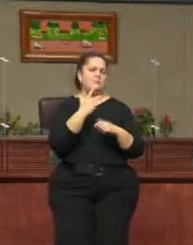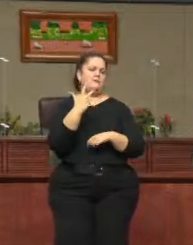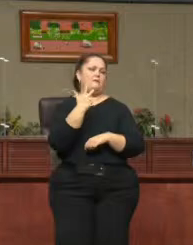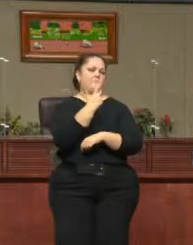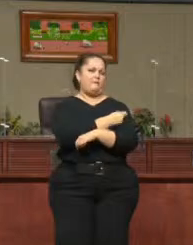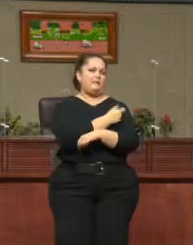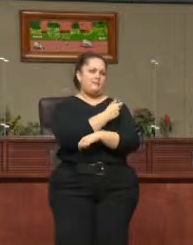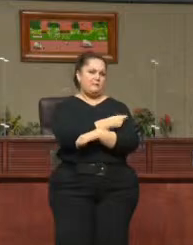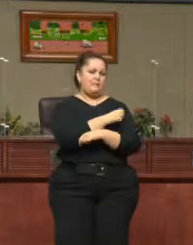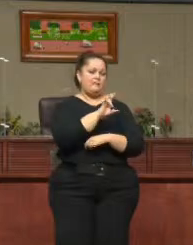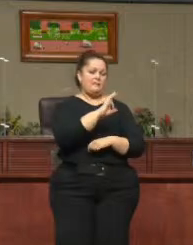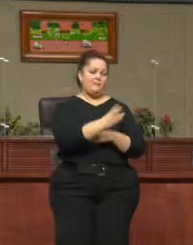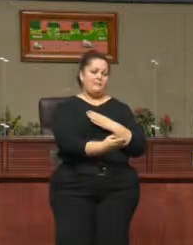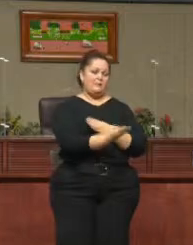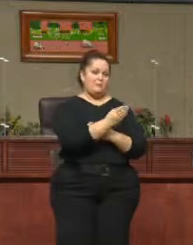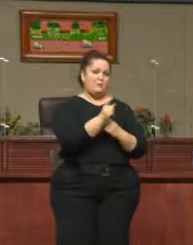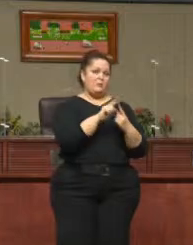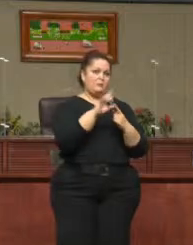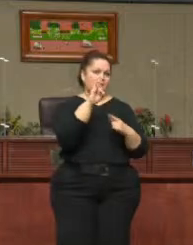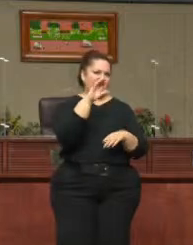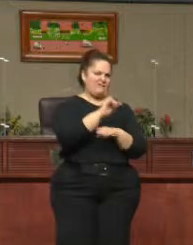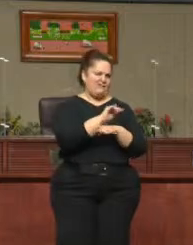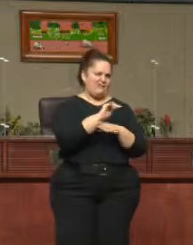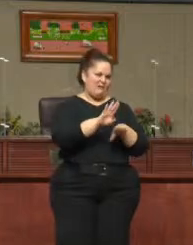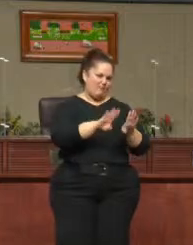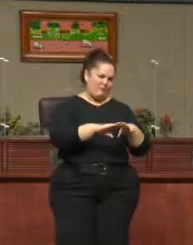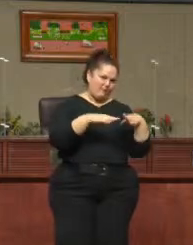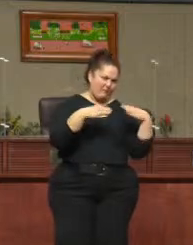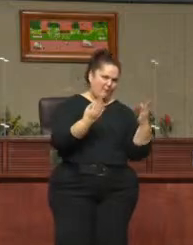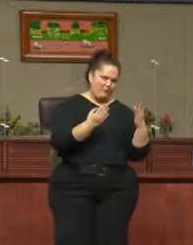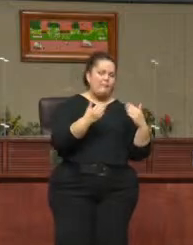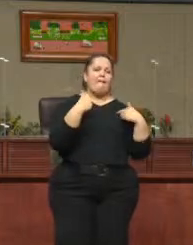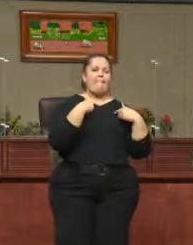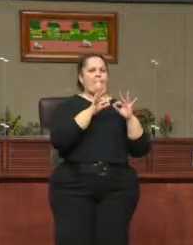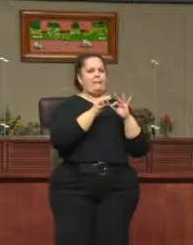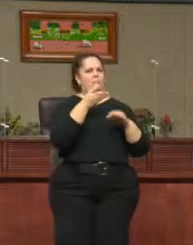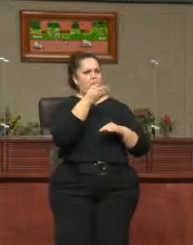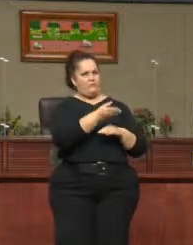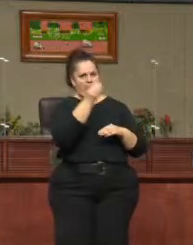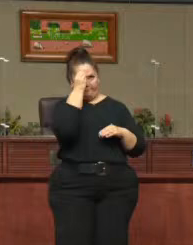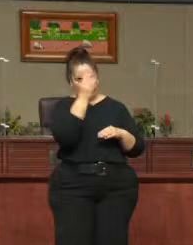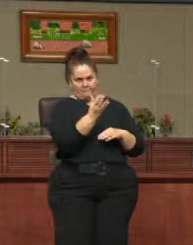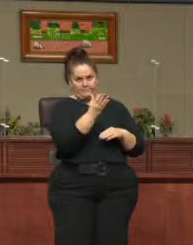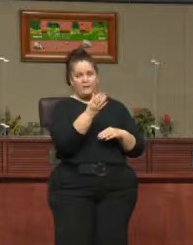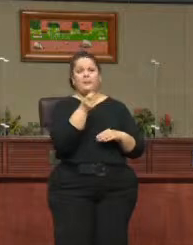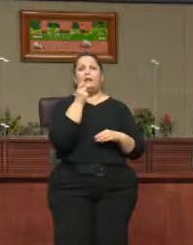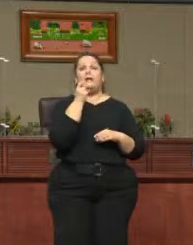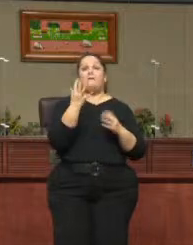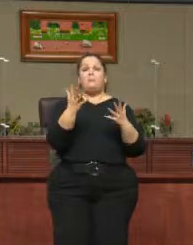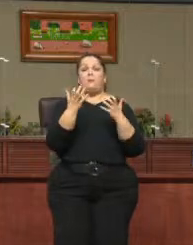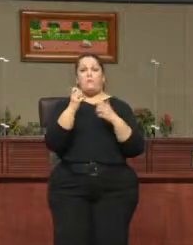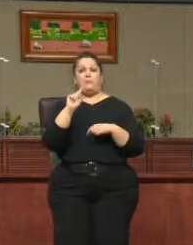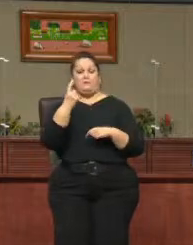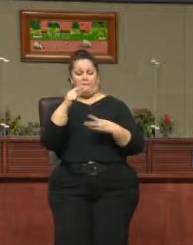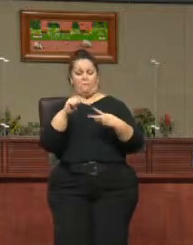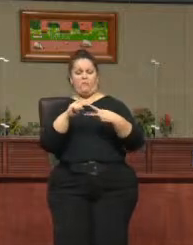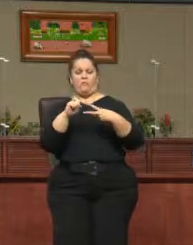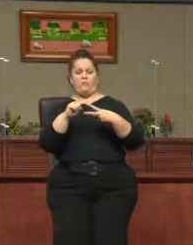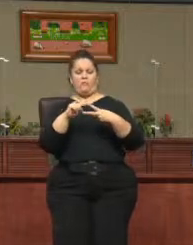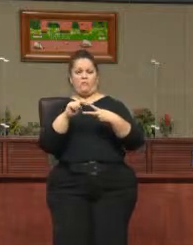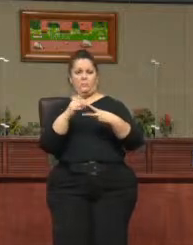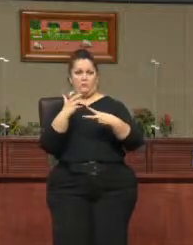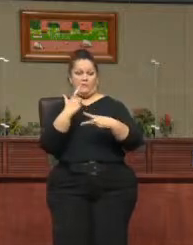runs from 7 a.m. to 7 p.m. Please remember that if you are seeking the first dose of a vaccine to